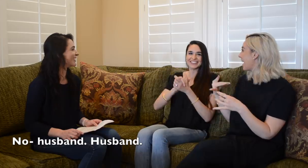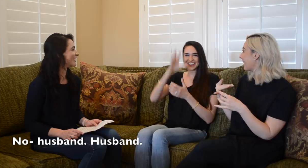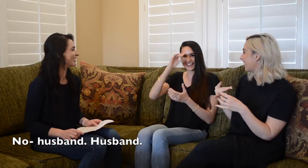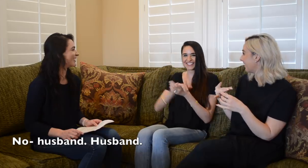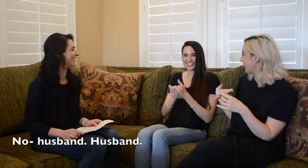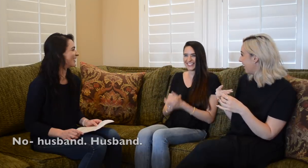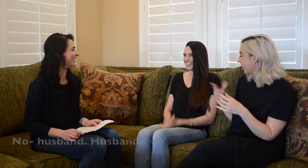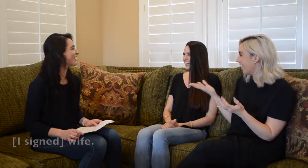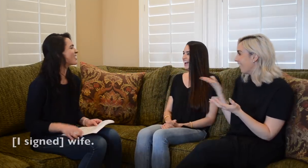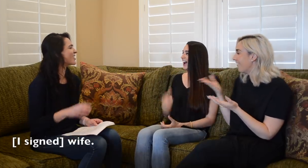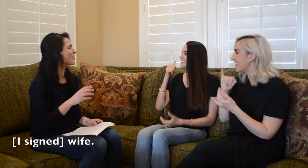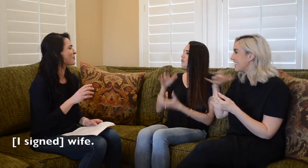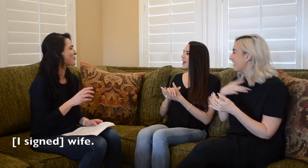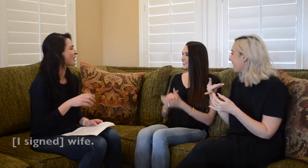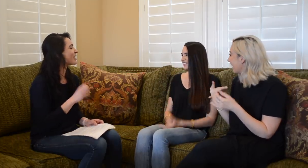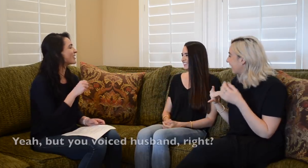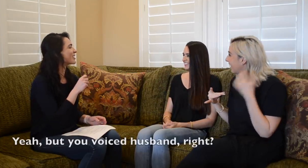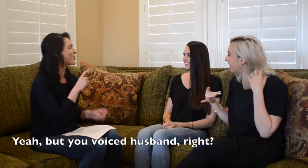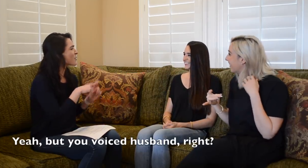like? Husband. What's I said wife. Like?